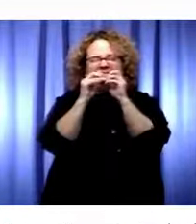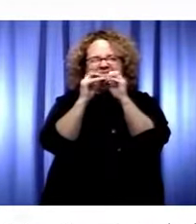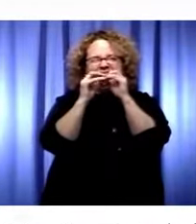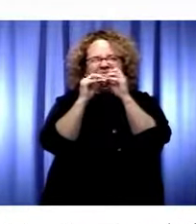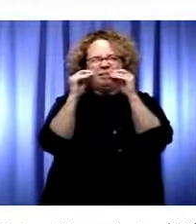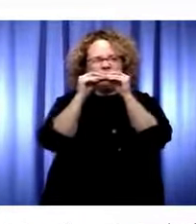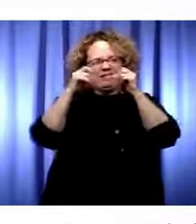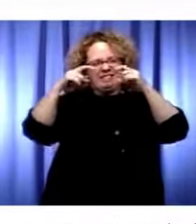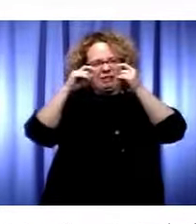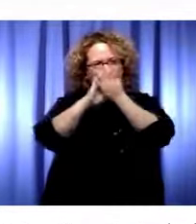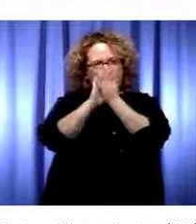proteins.